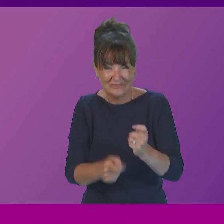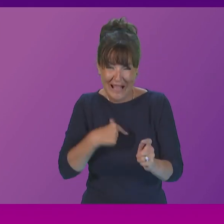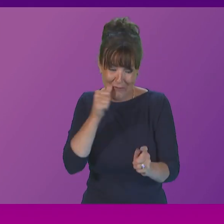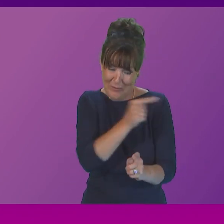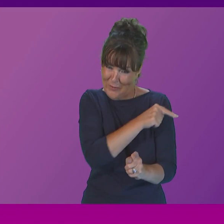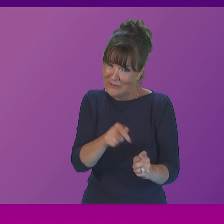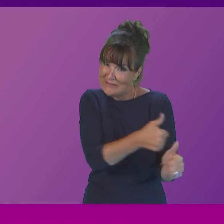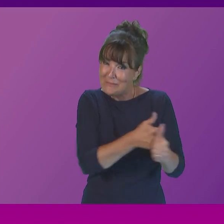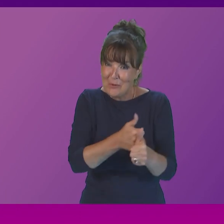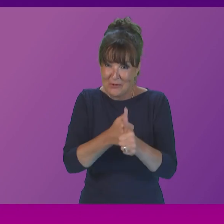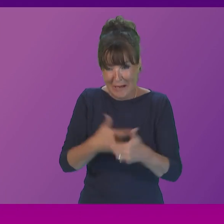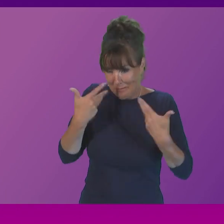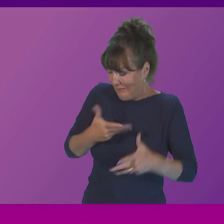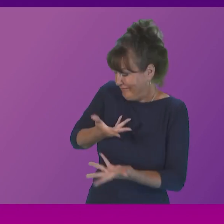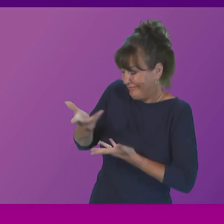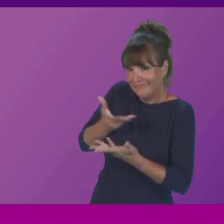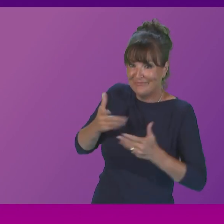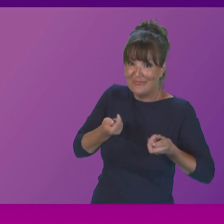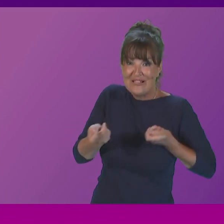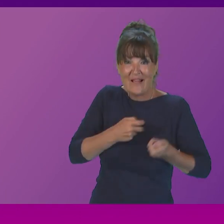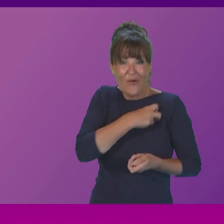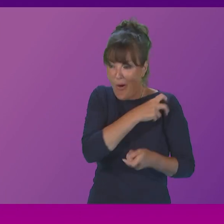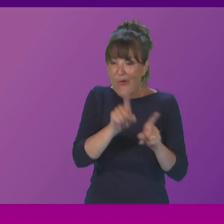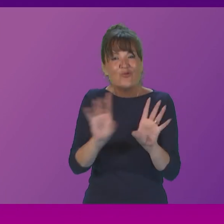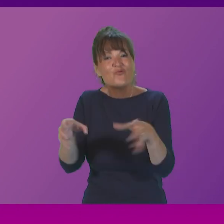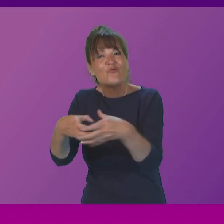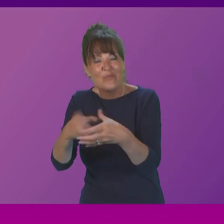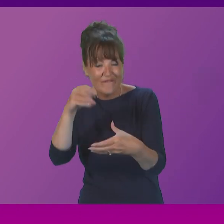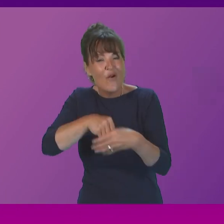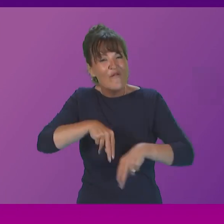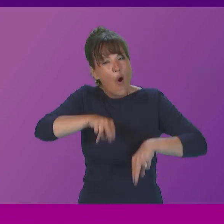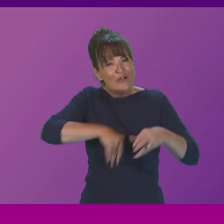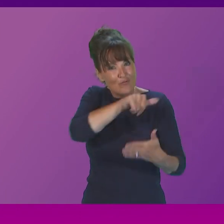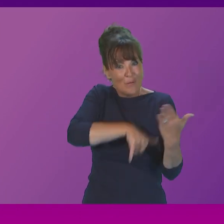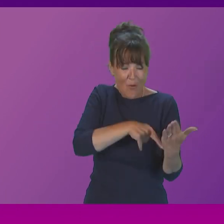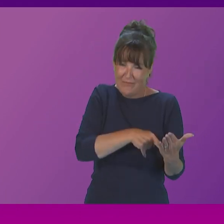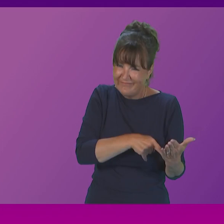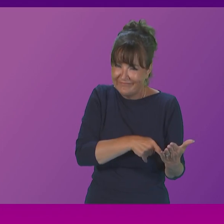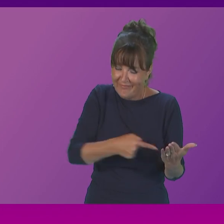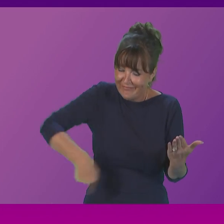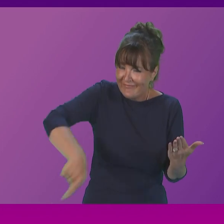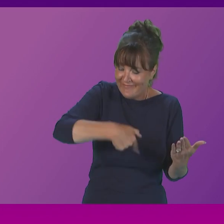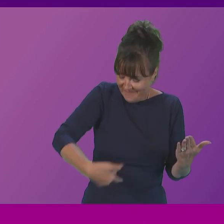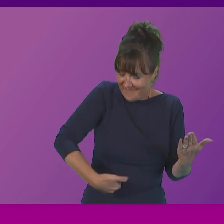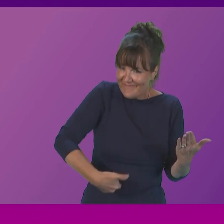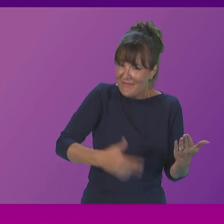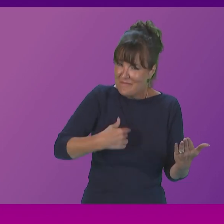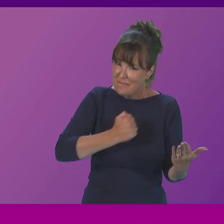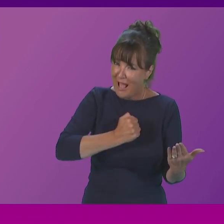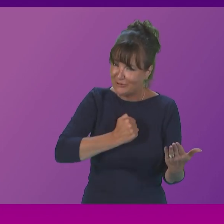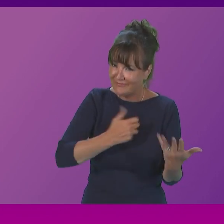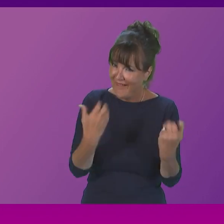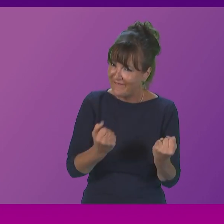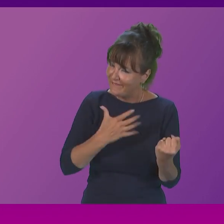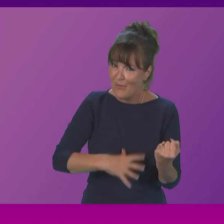with the presiding officer and the group involved in the gender-sensitive audit, that there is the want to do that. We need political